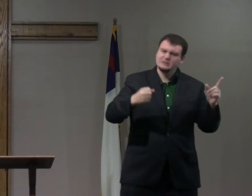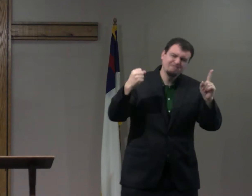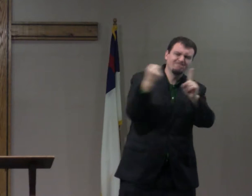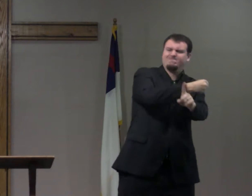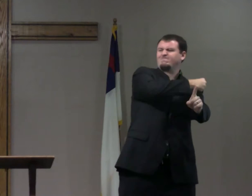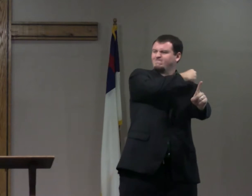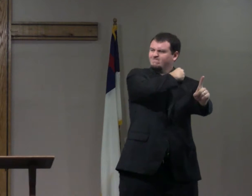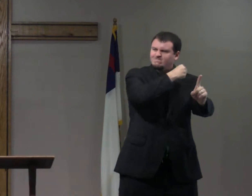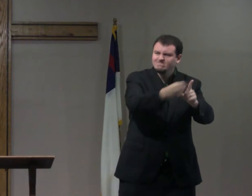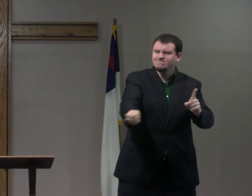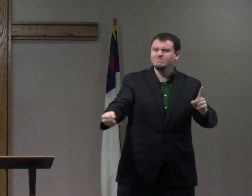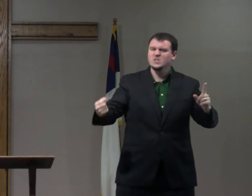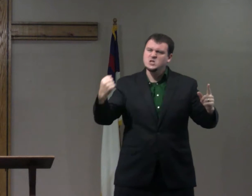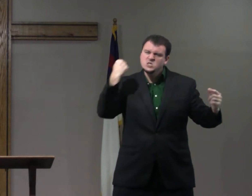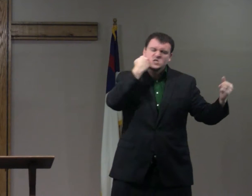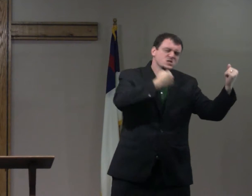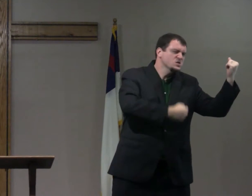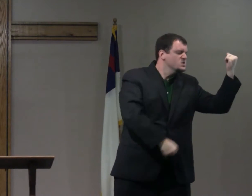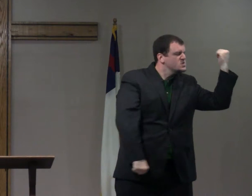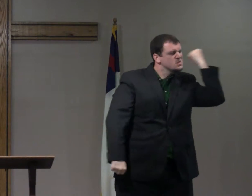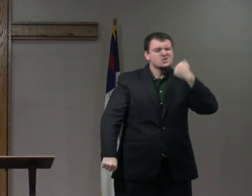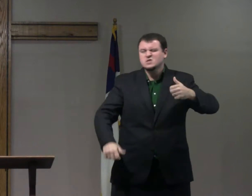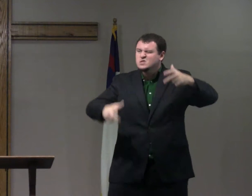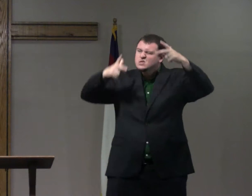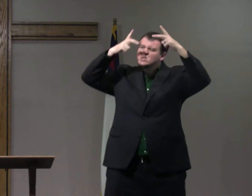So then Jesus was beaten and